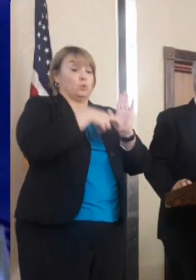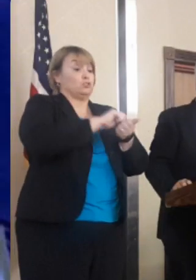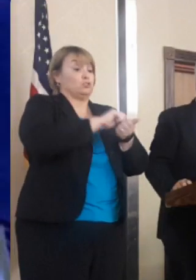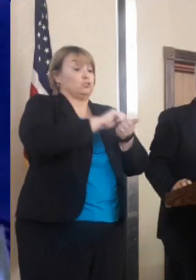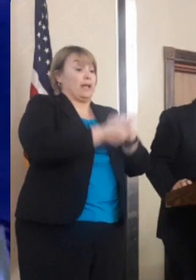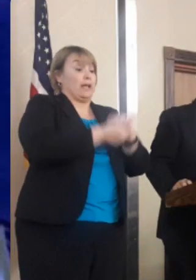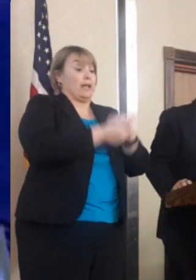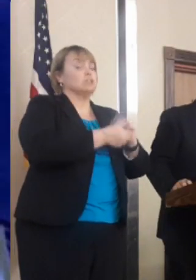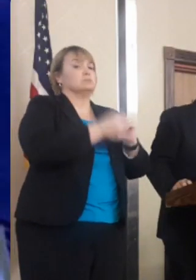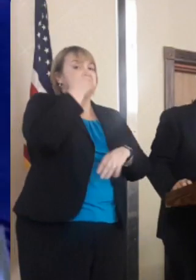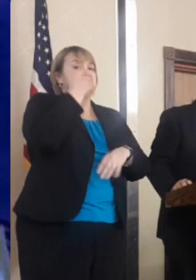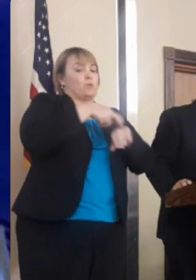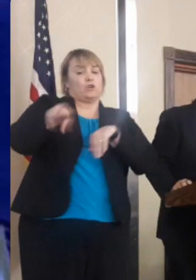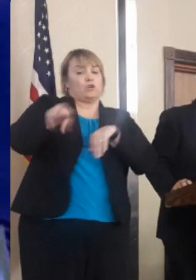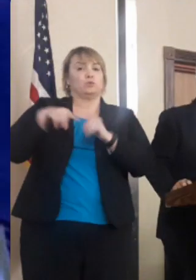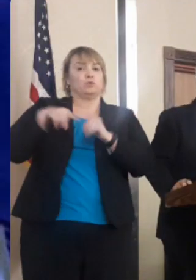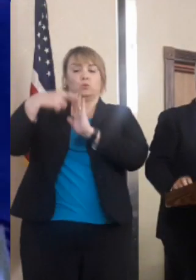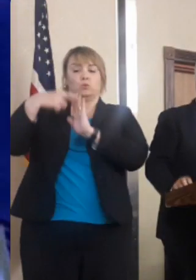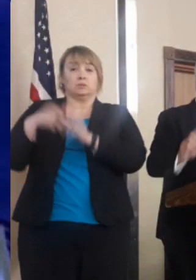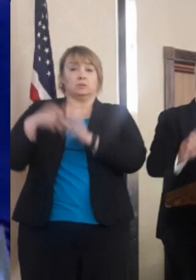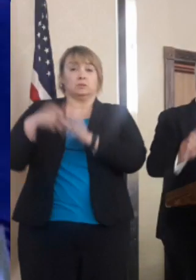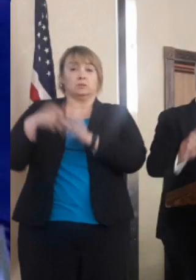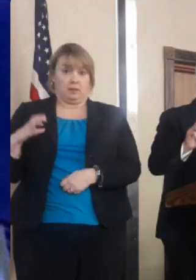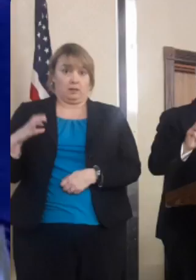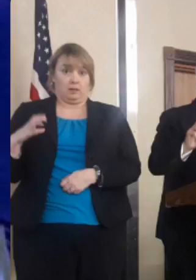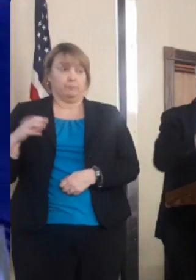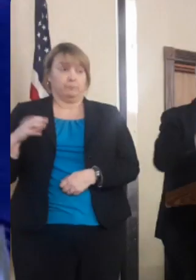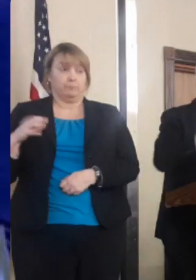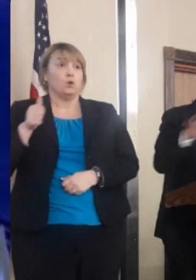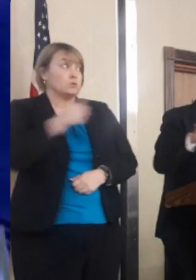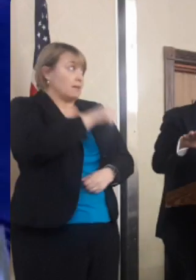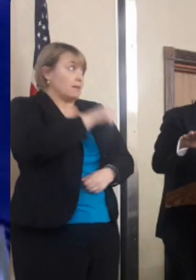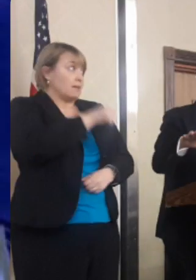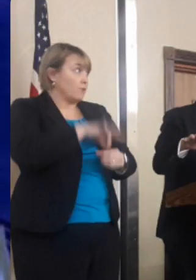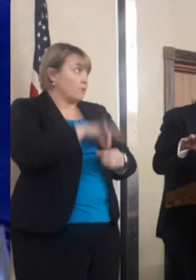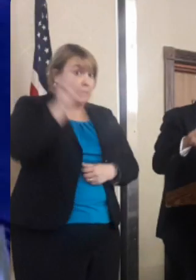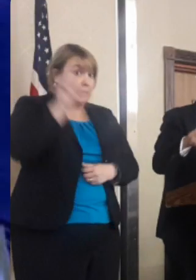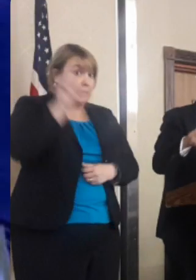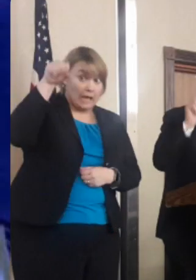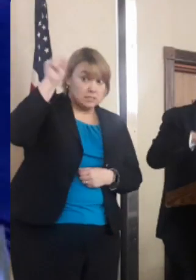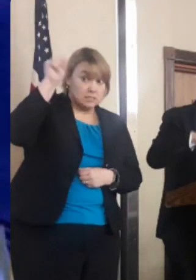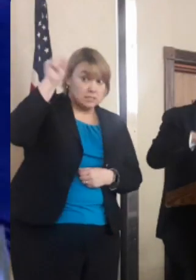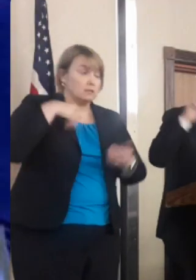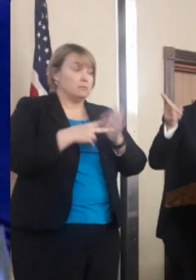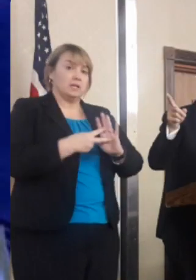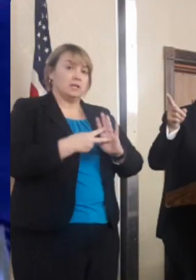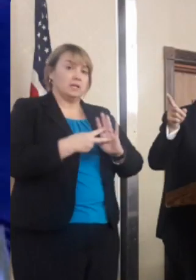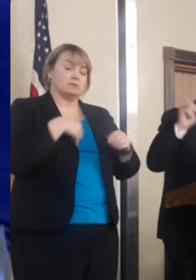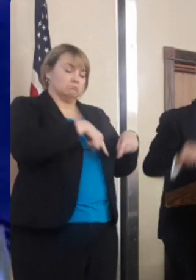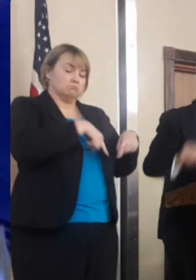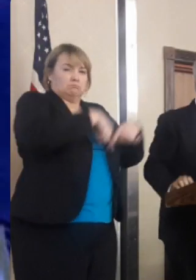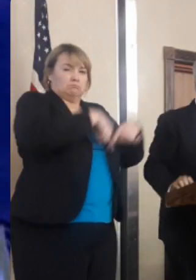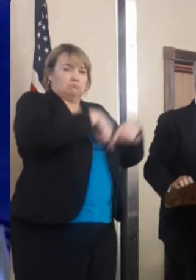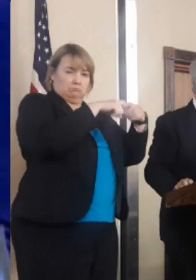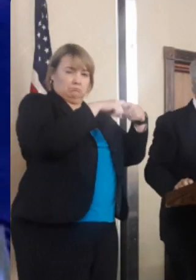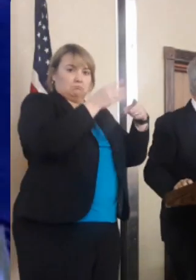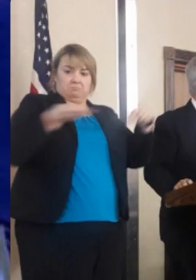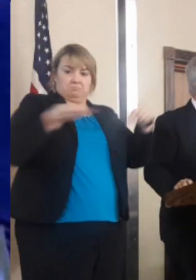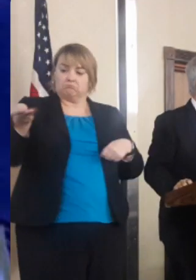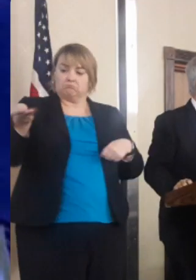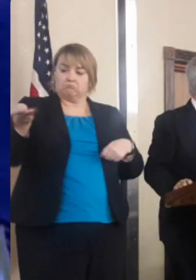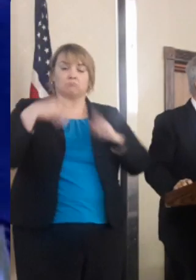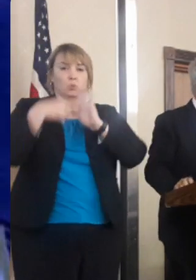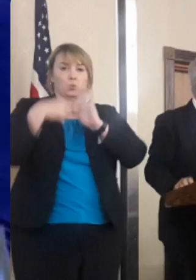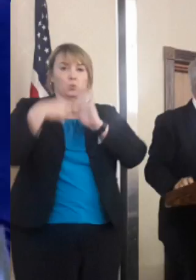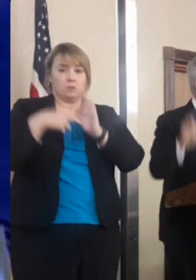vote yes is to not take care of this and instead send it to the Rules Committee. A vote